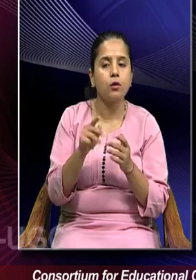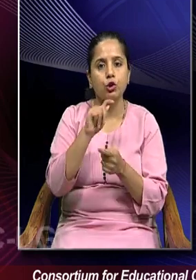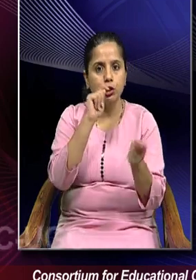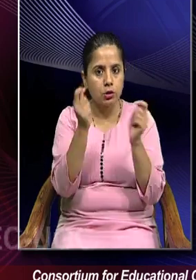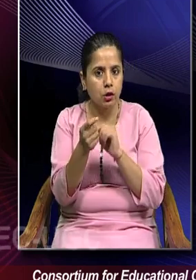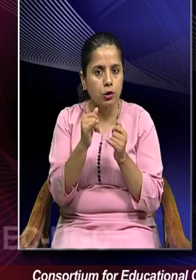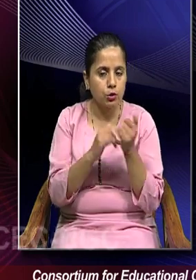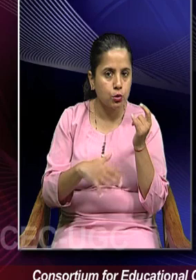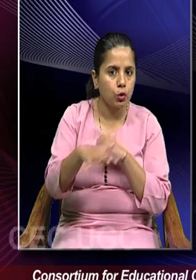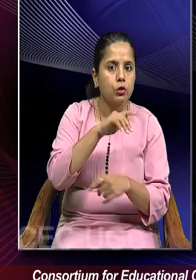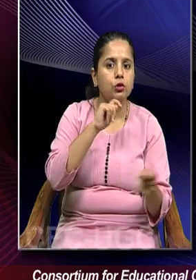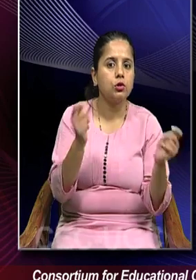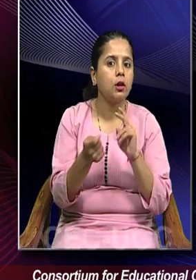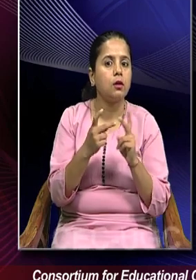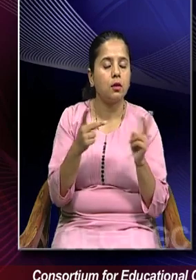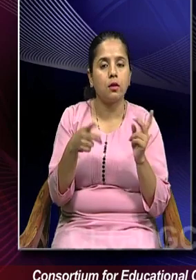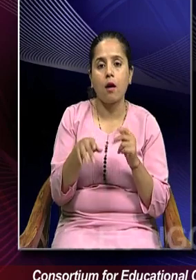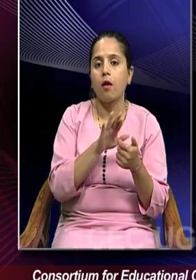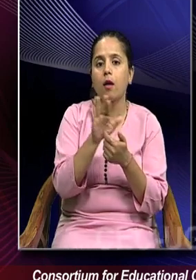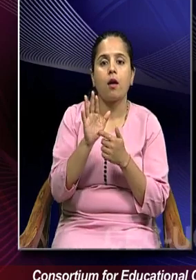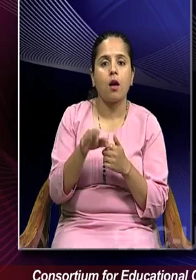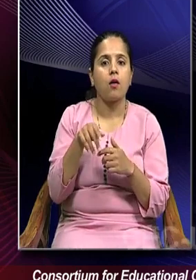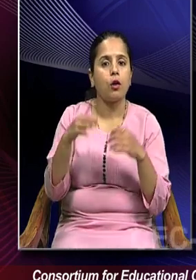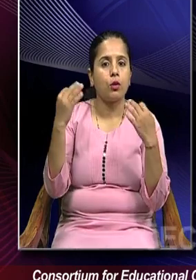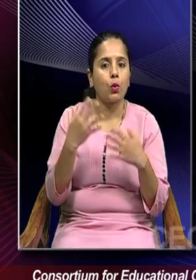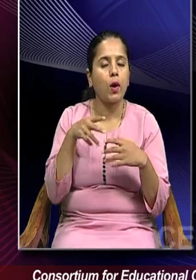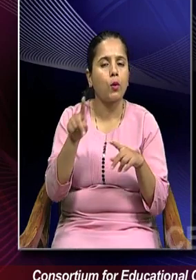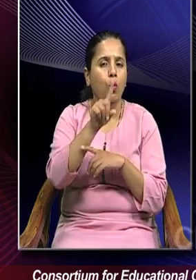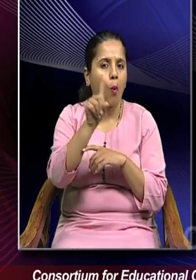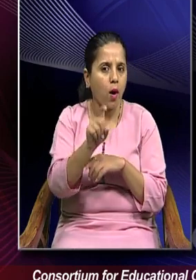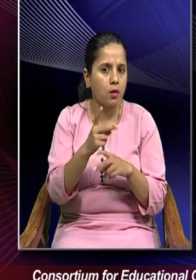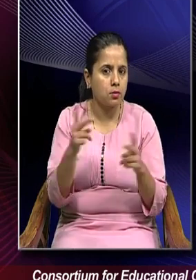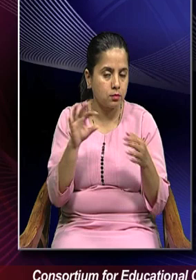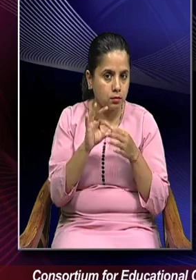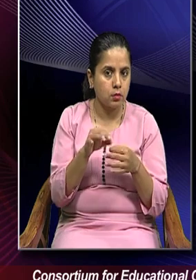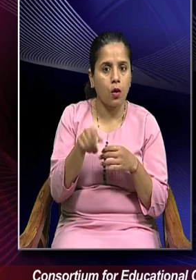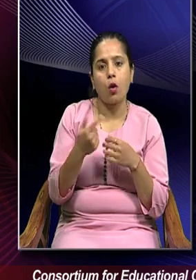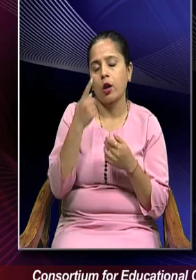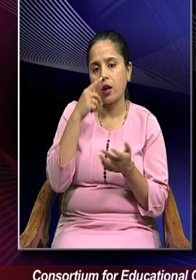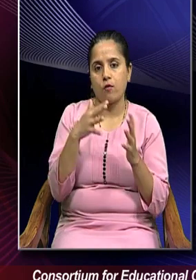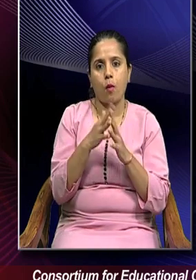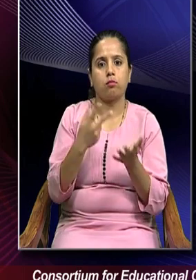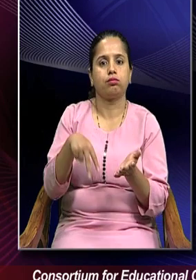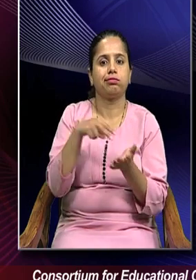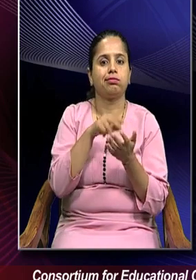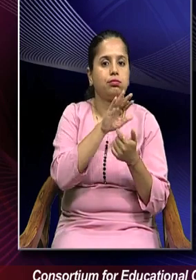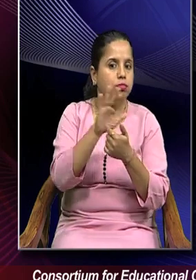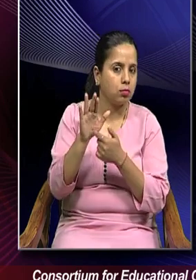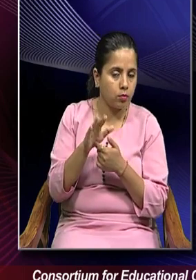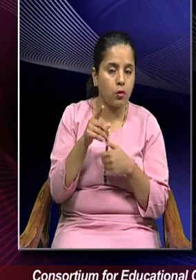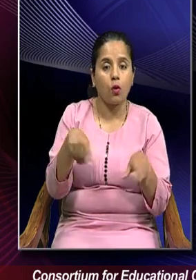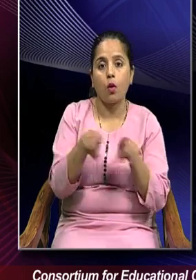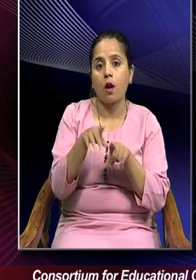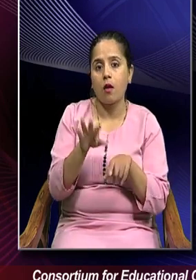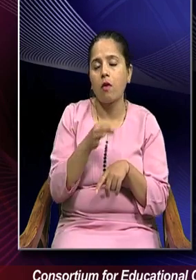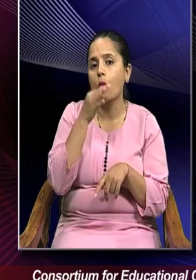and social change, they were bringing about a new sets of questions with regard to the position of women. And it has also